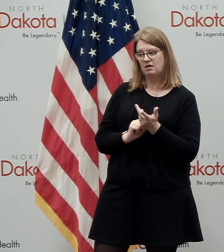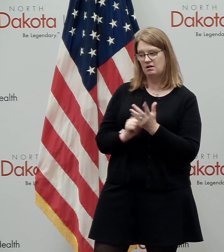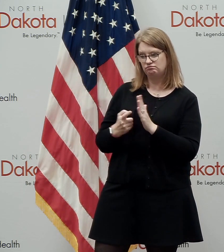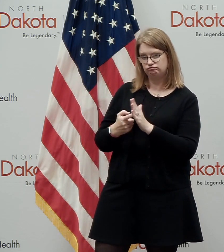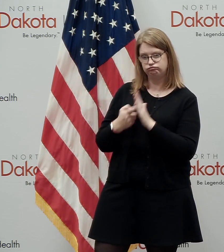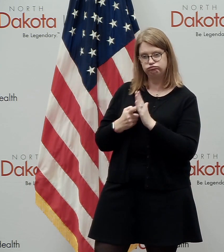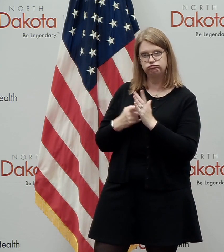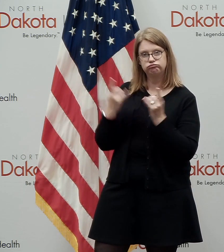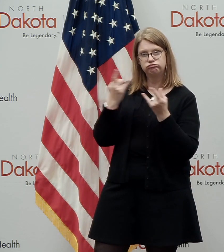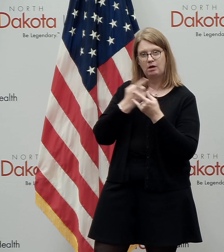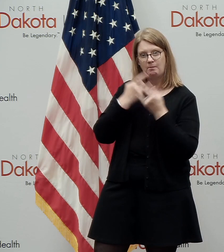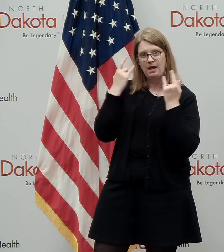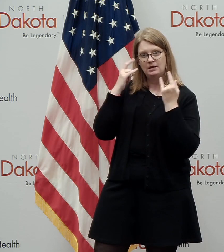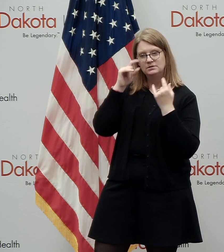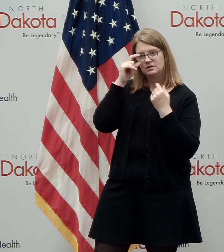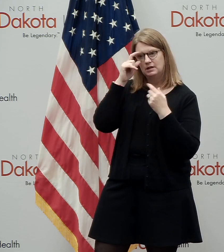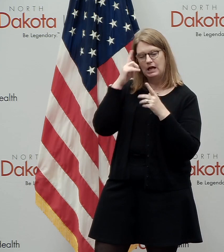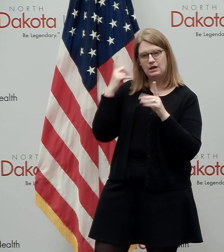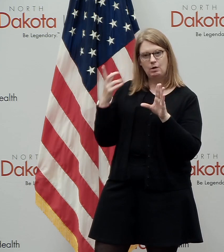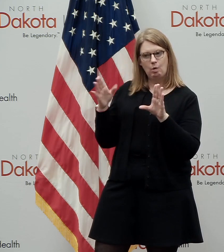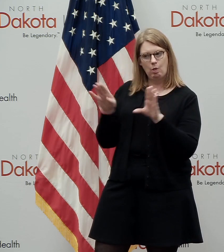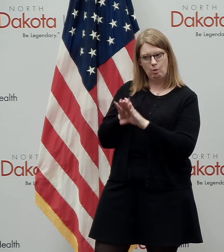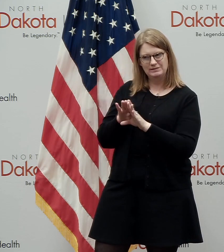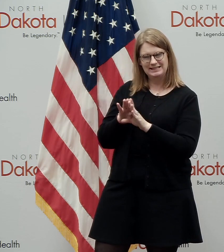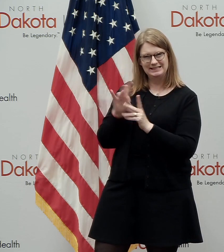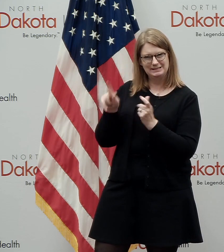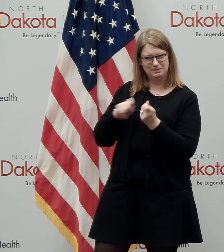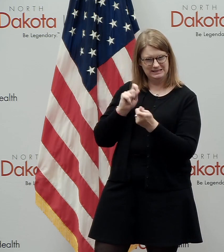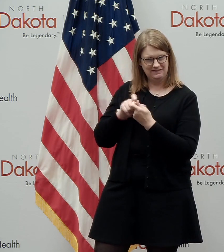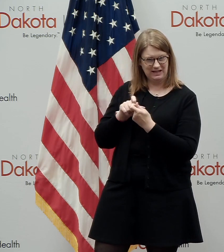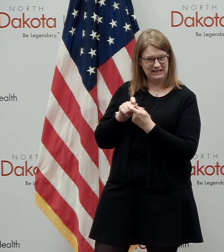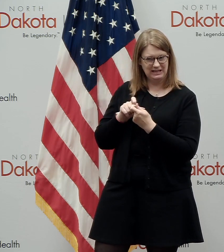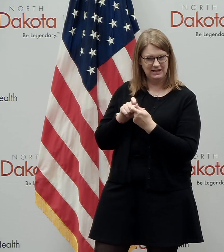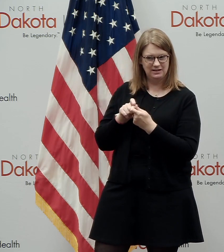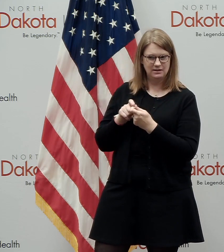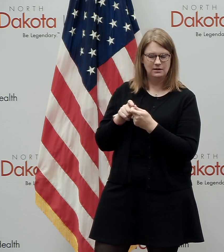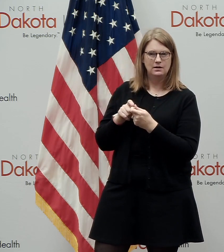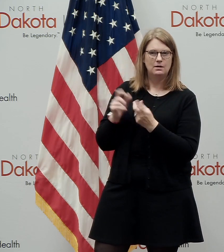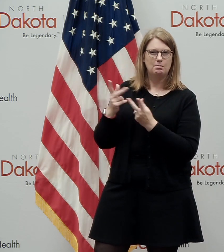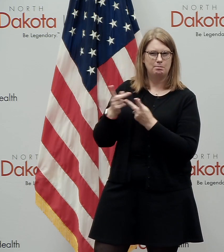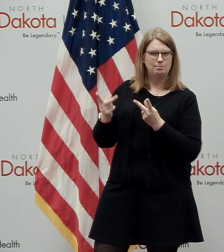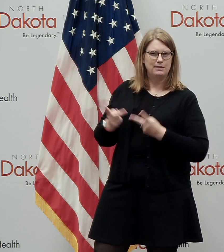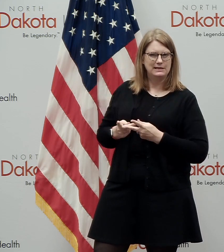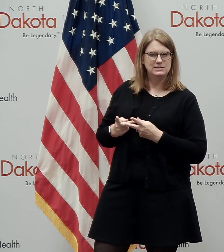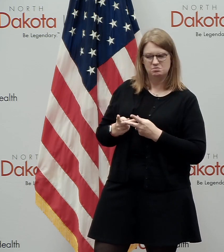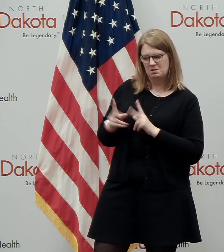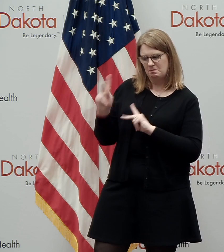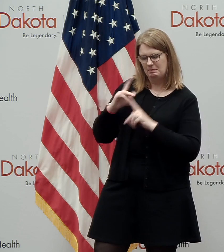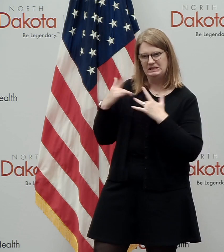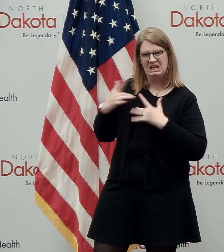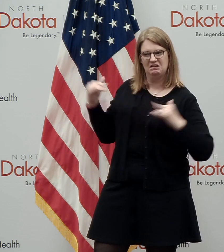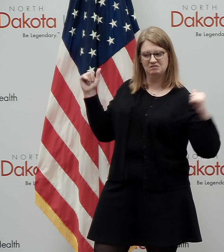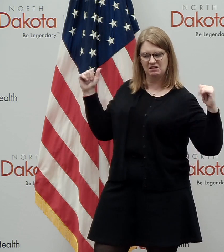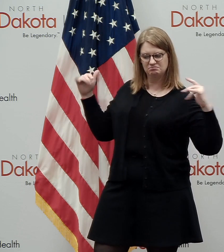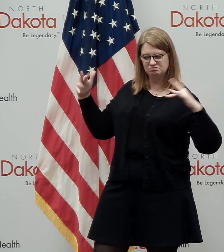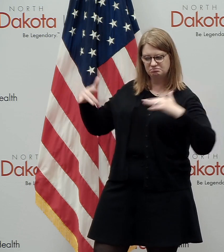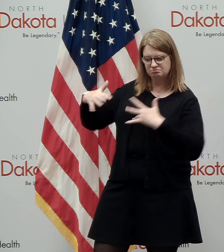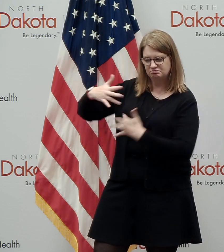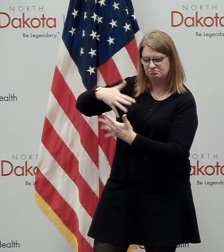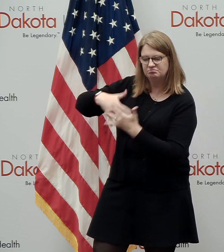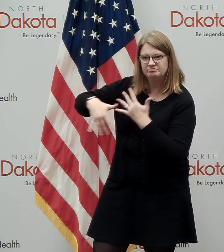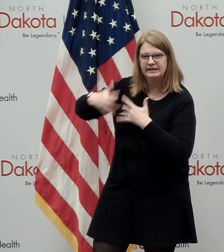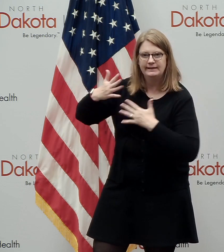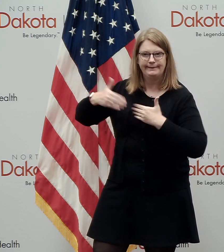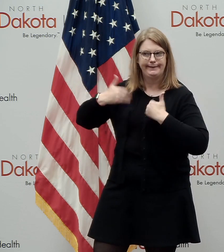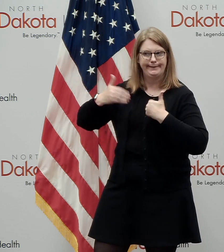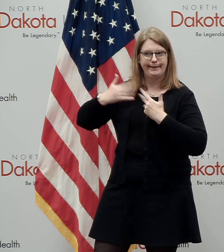mask mandates and closing, particularly those places where people were congregating, young people. I don't